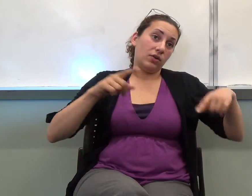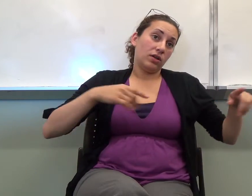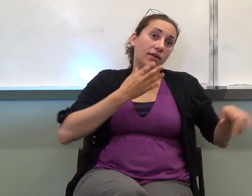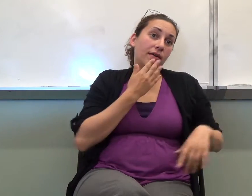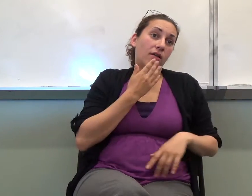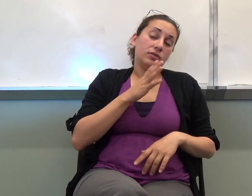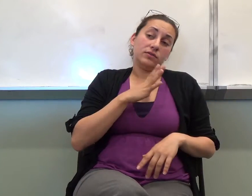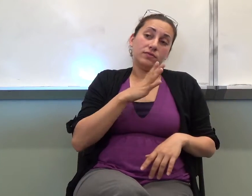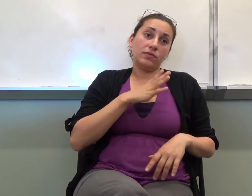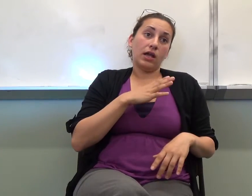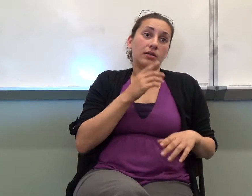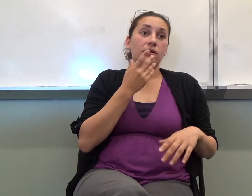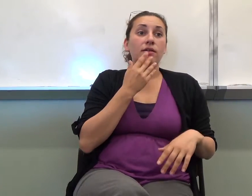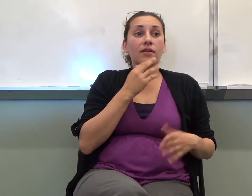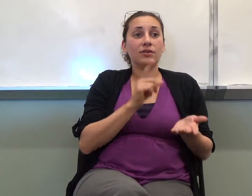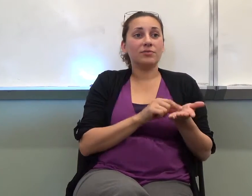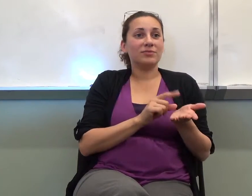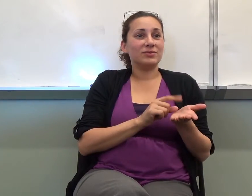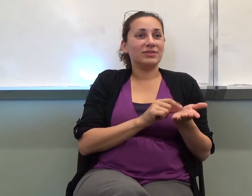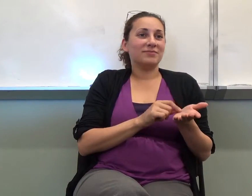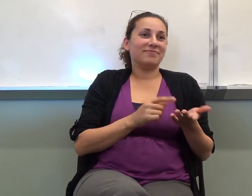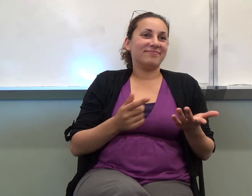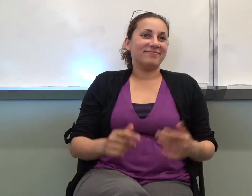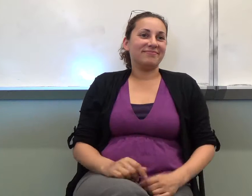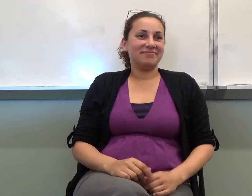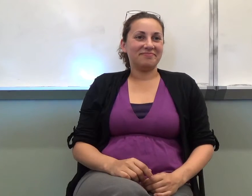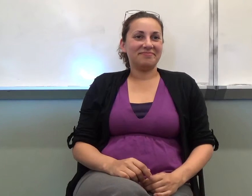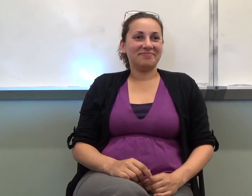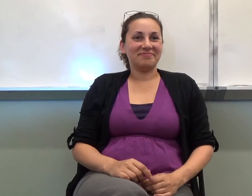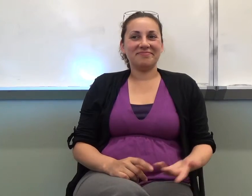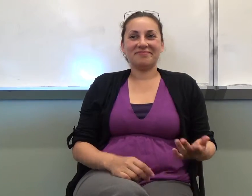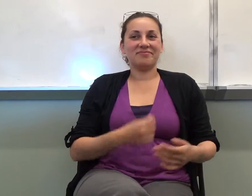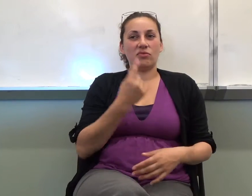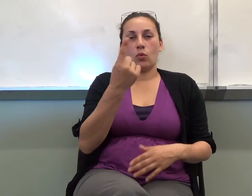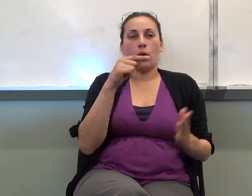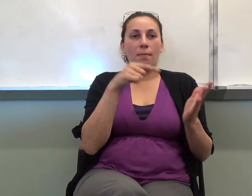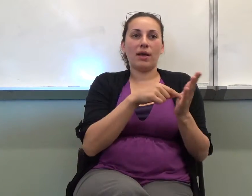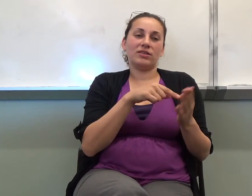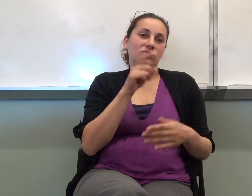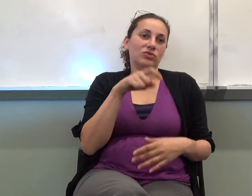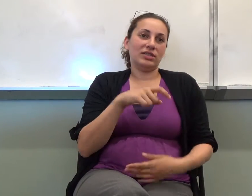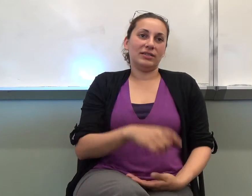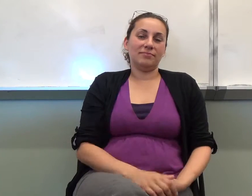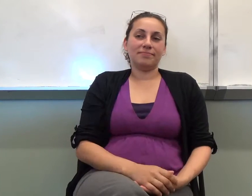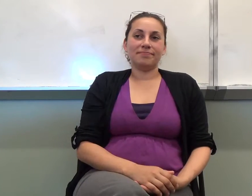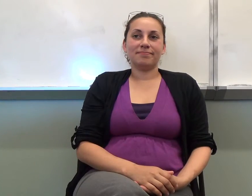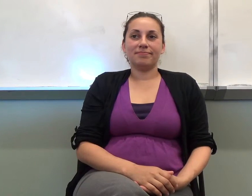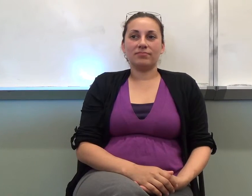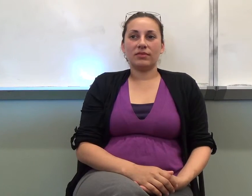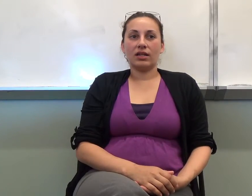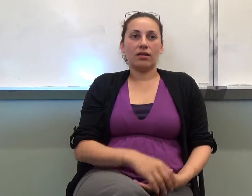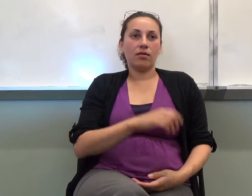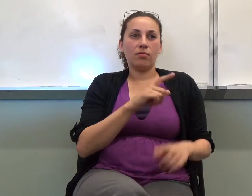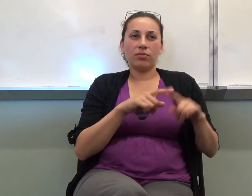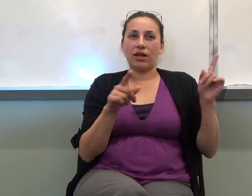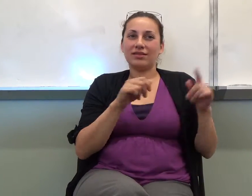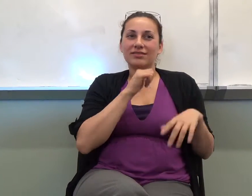print it out like that. One button is all you need for that. Very nice. Well, it's not always that way. In class, we'll have to draw our